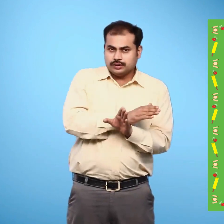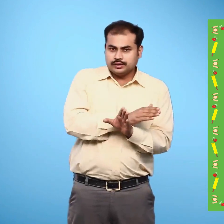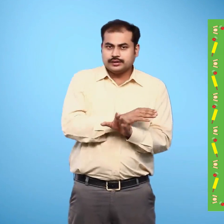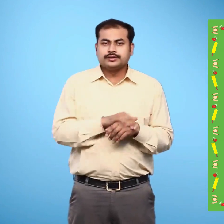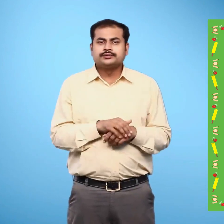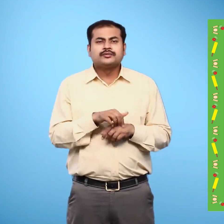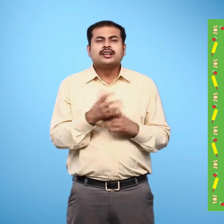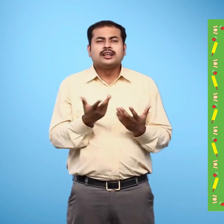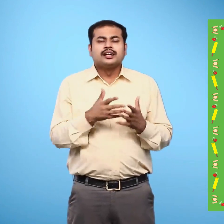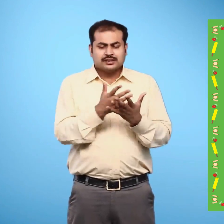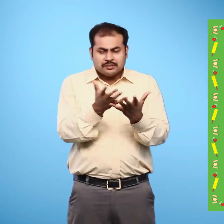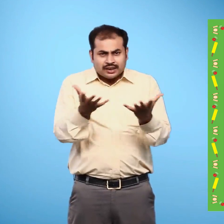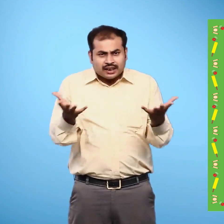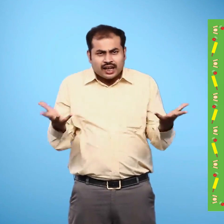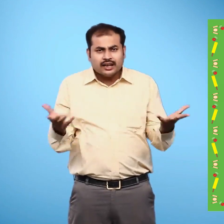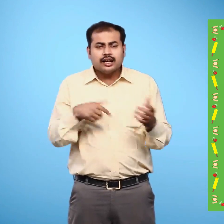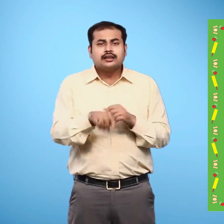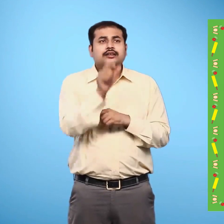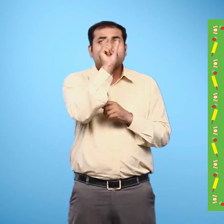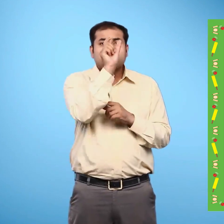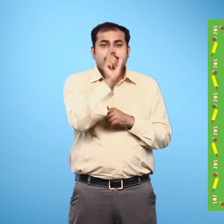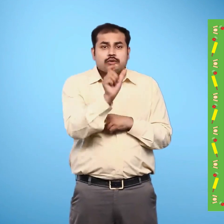with object and word on this page.